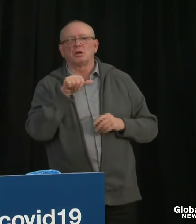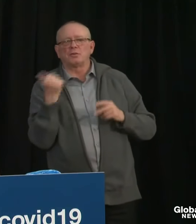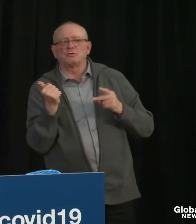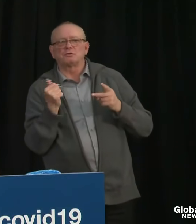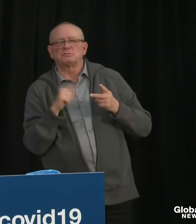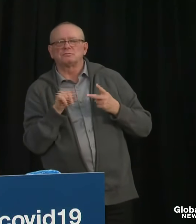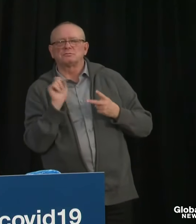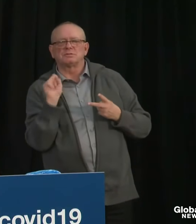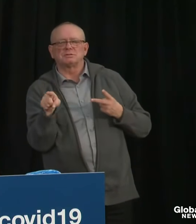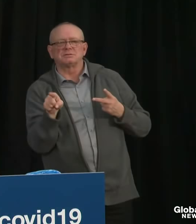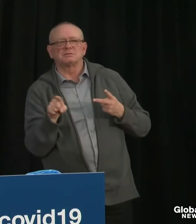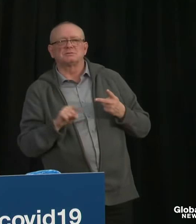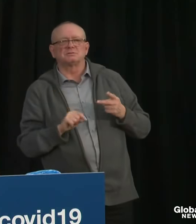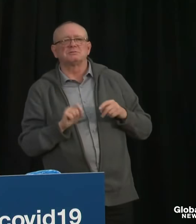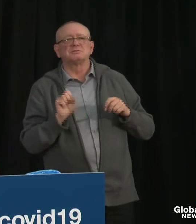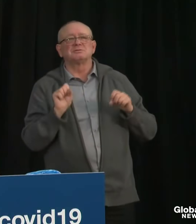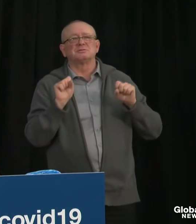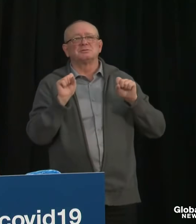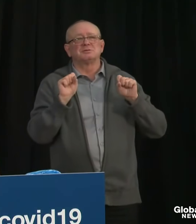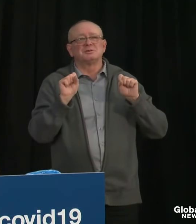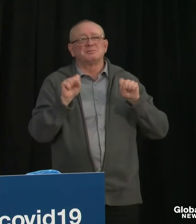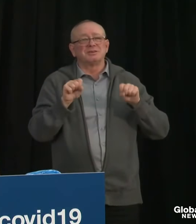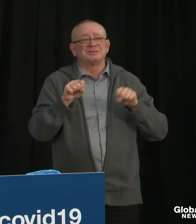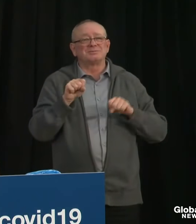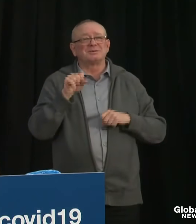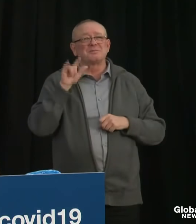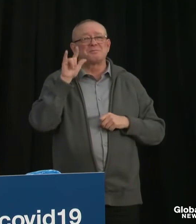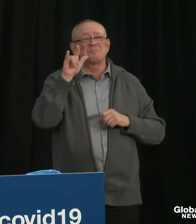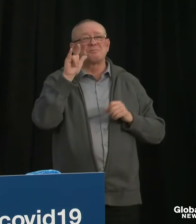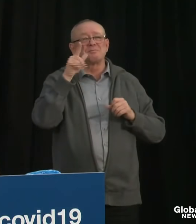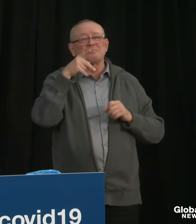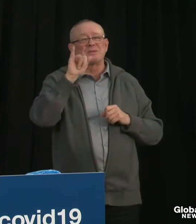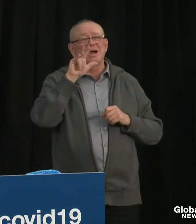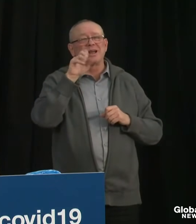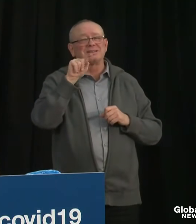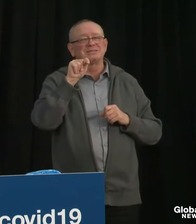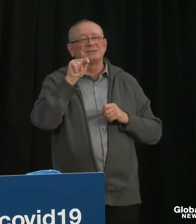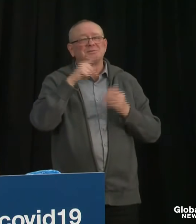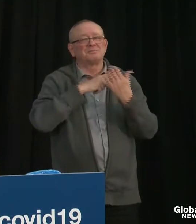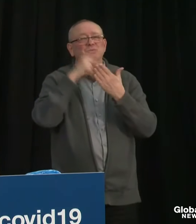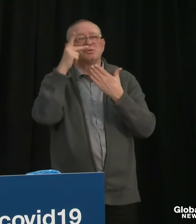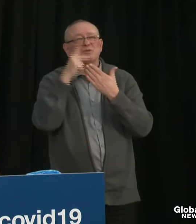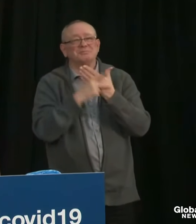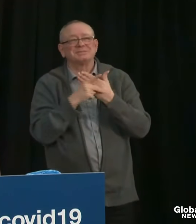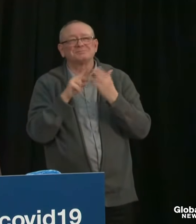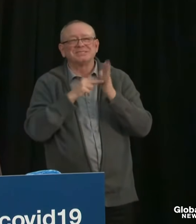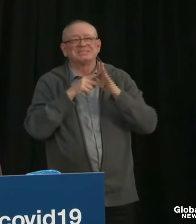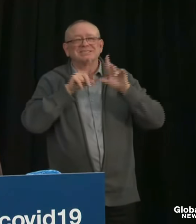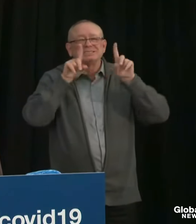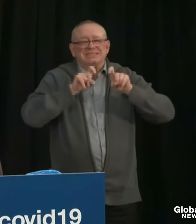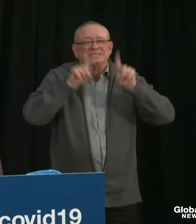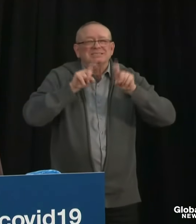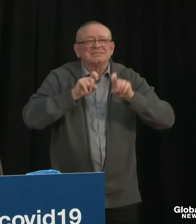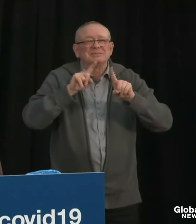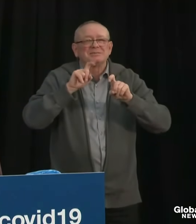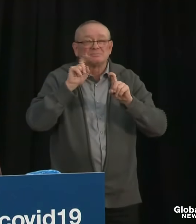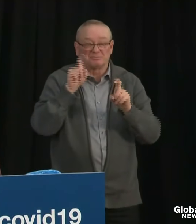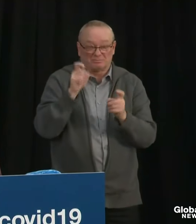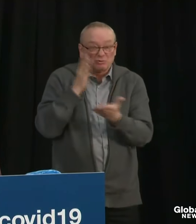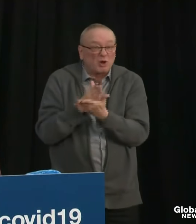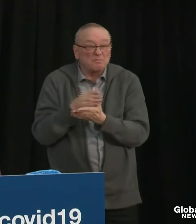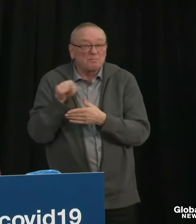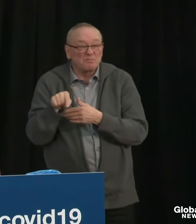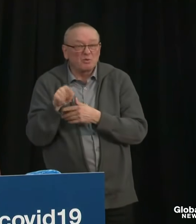the pilot program, the international pilot program, in light of this new variant? With respect to the